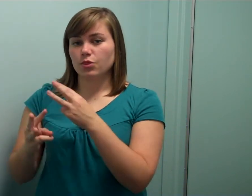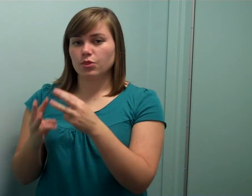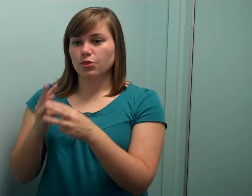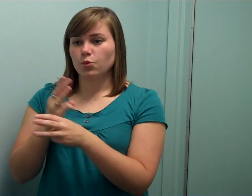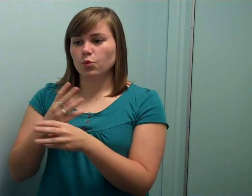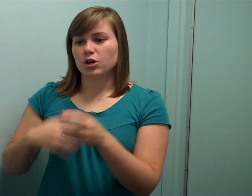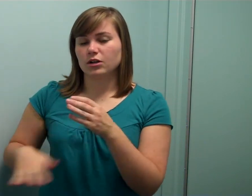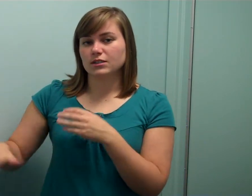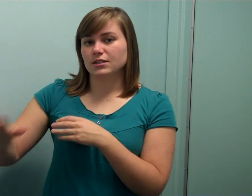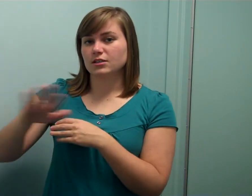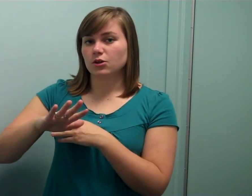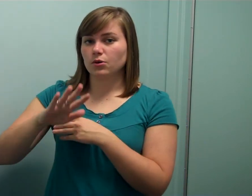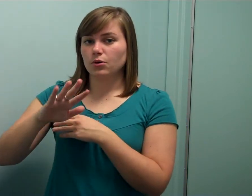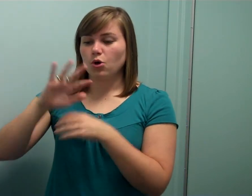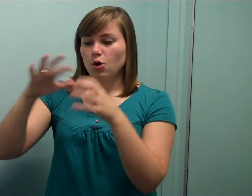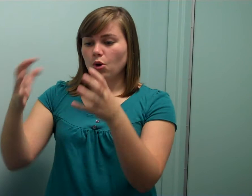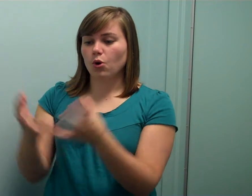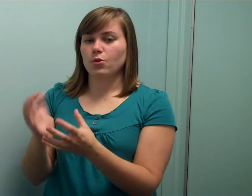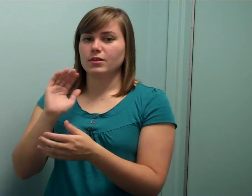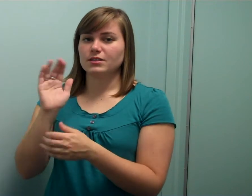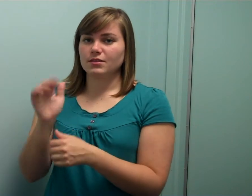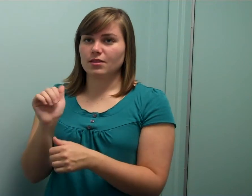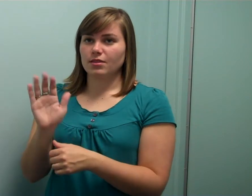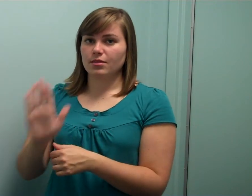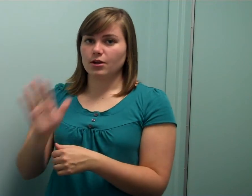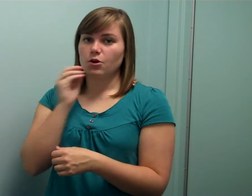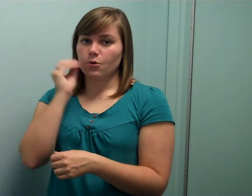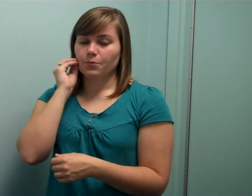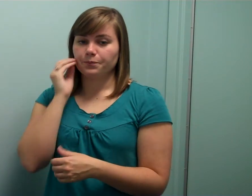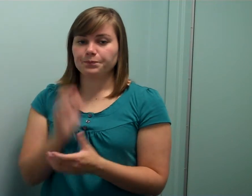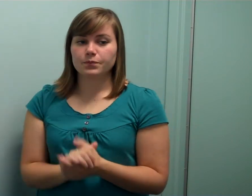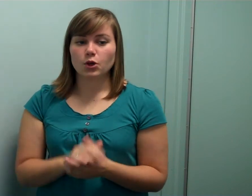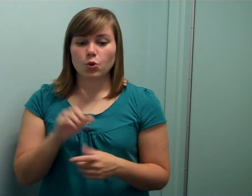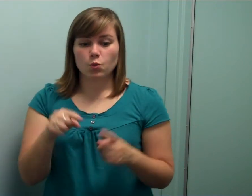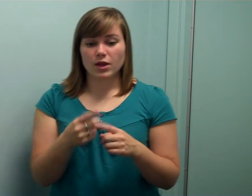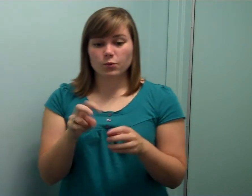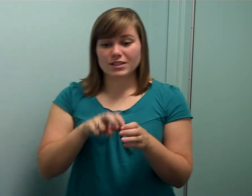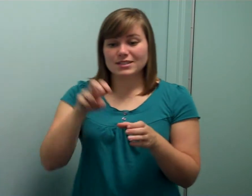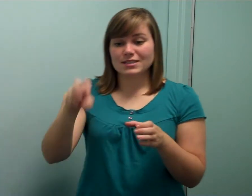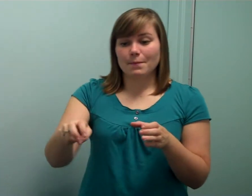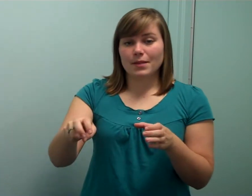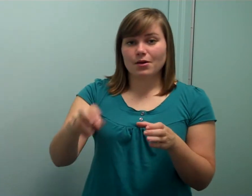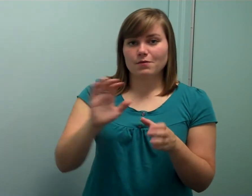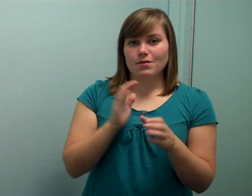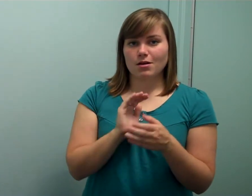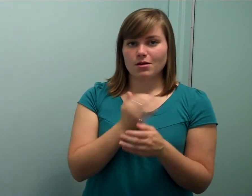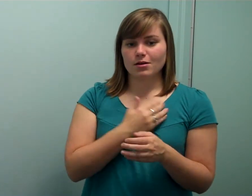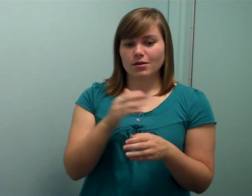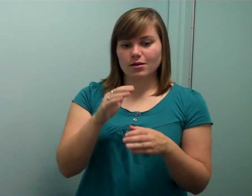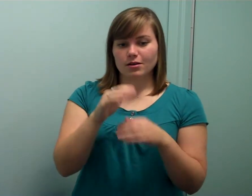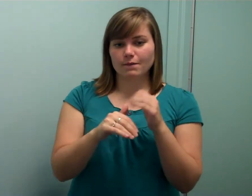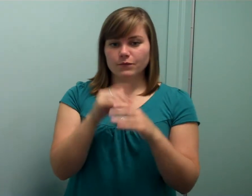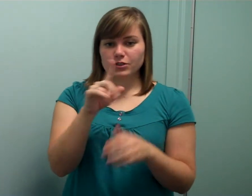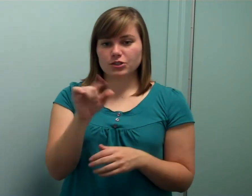is outside our personal comfort zone, fear appears. Sometimes our fear induces